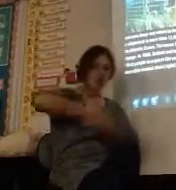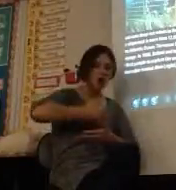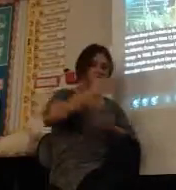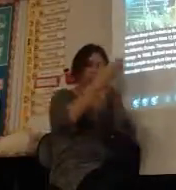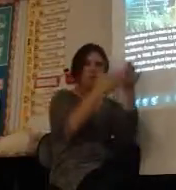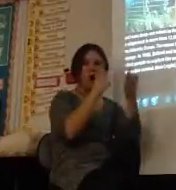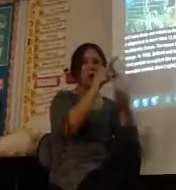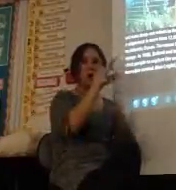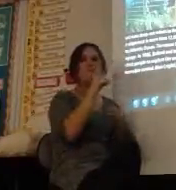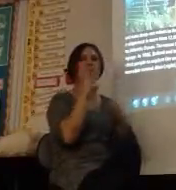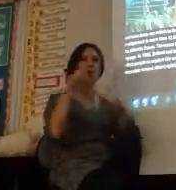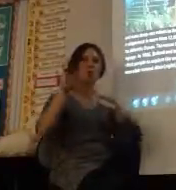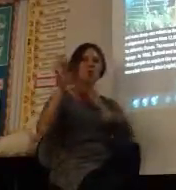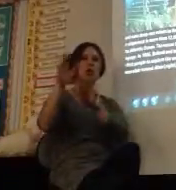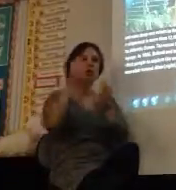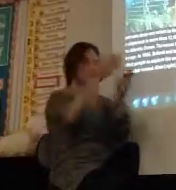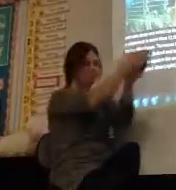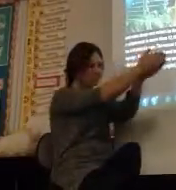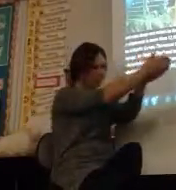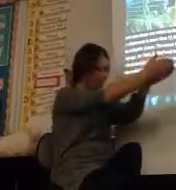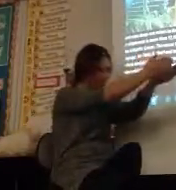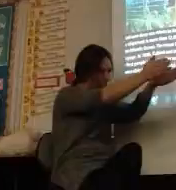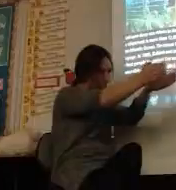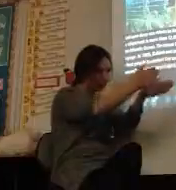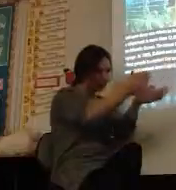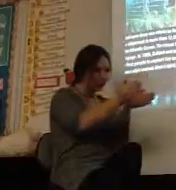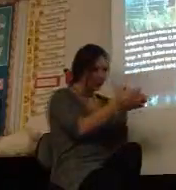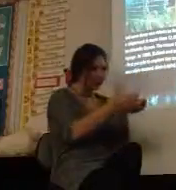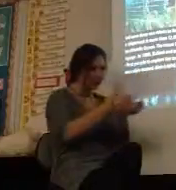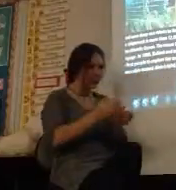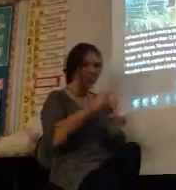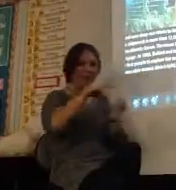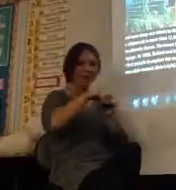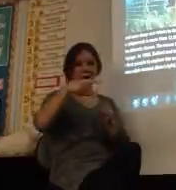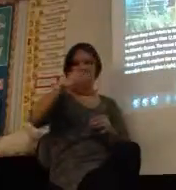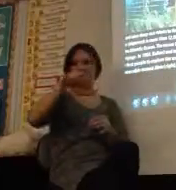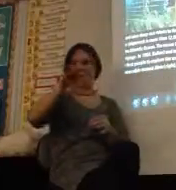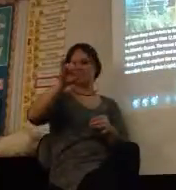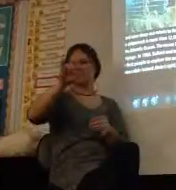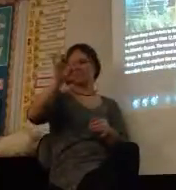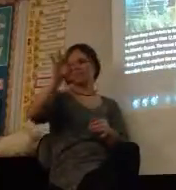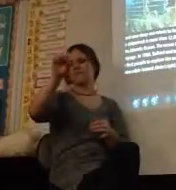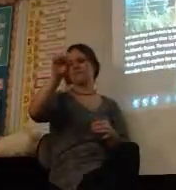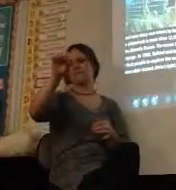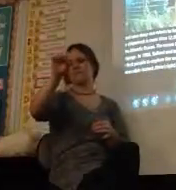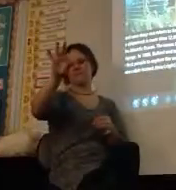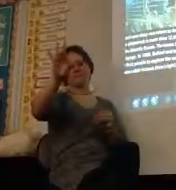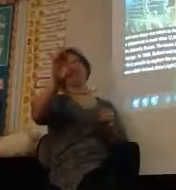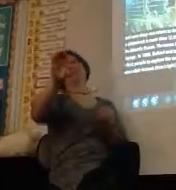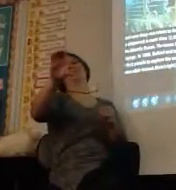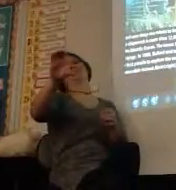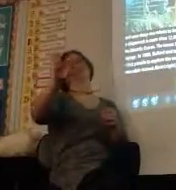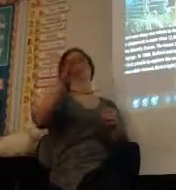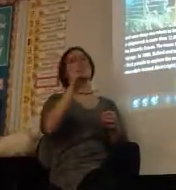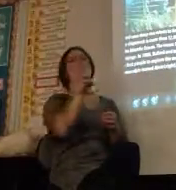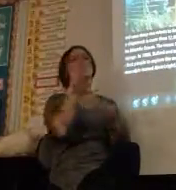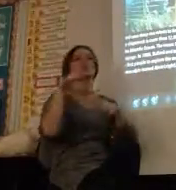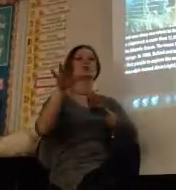The long and narrow canyon in the Pacific Ocean is more than 36,000 feet below the surface. Only 3 humans have